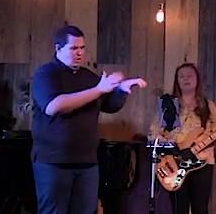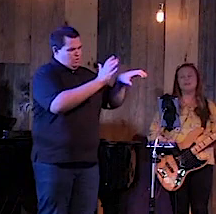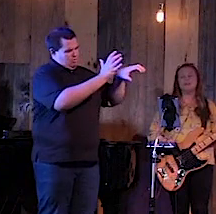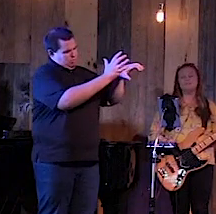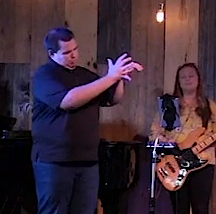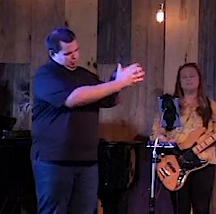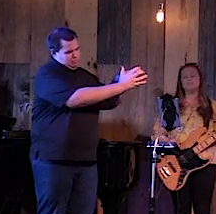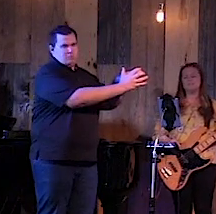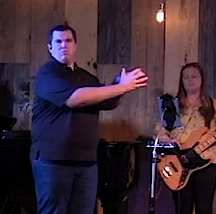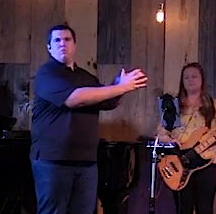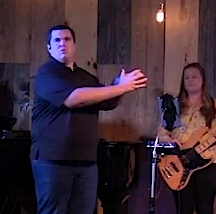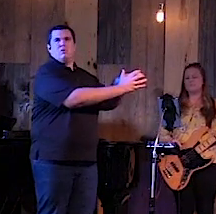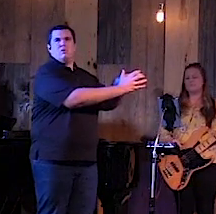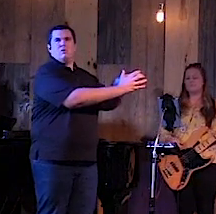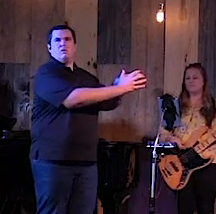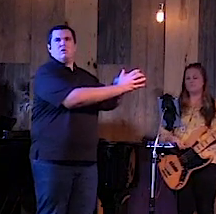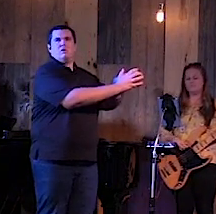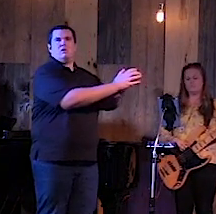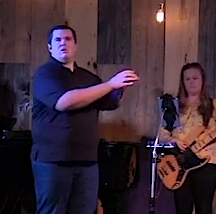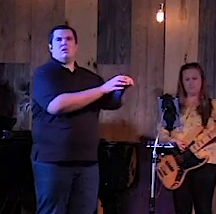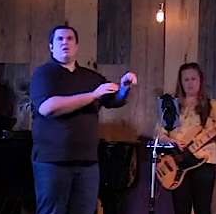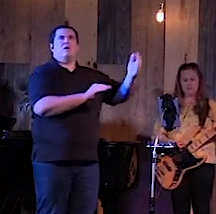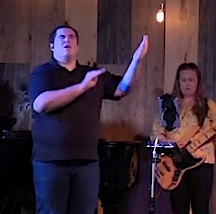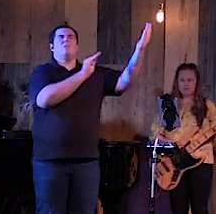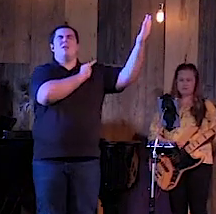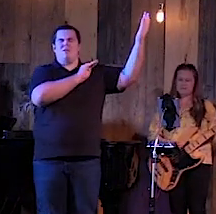by heavy stone.